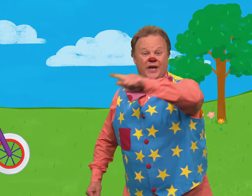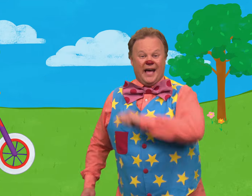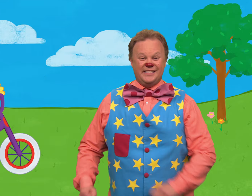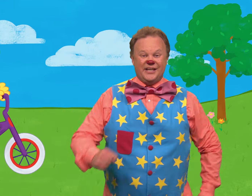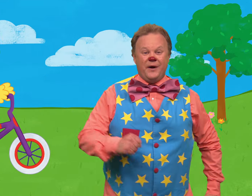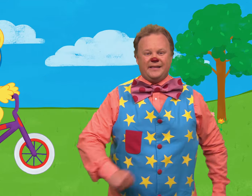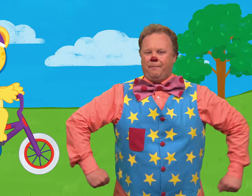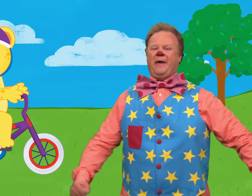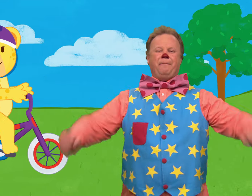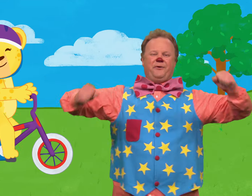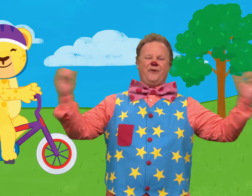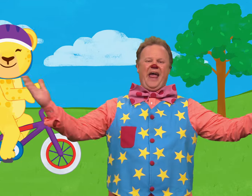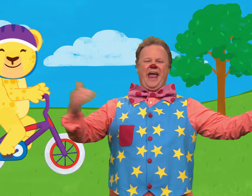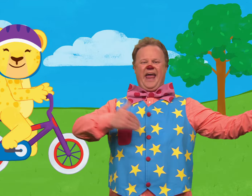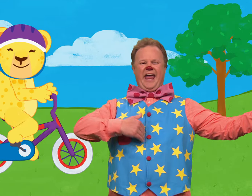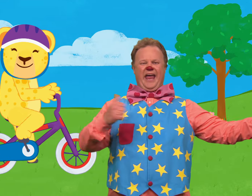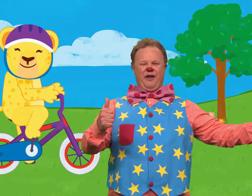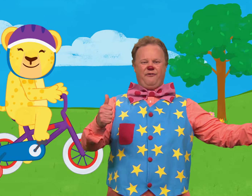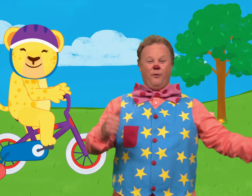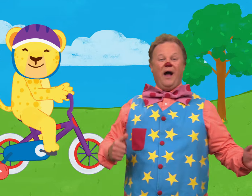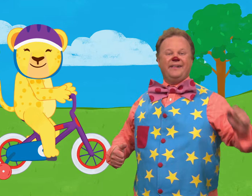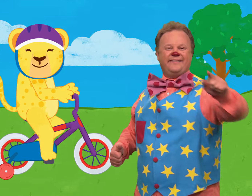can do it! Be brave! Well